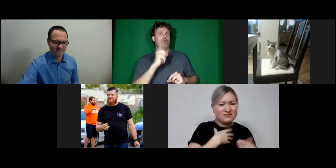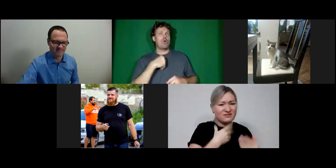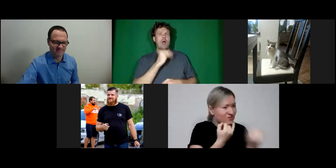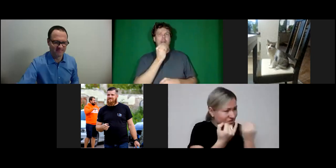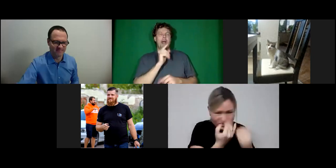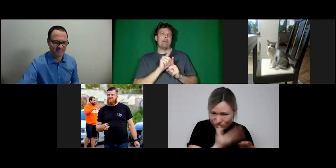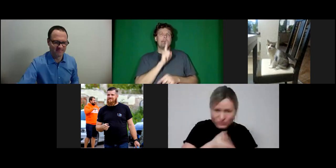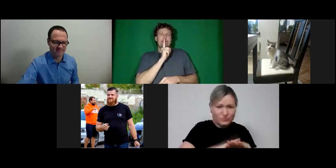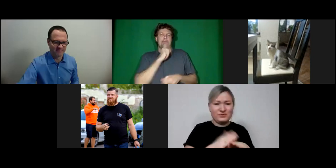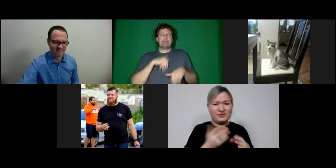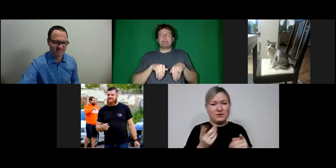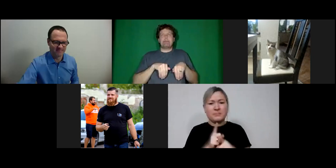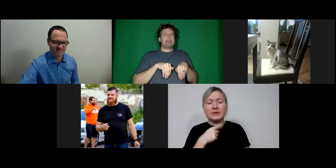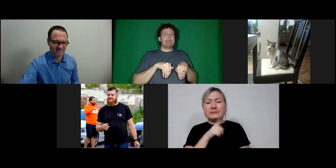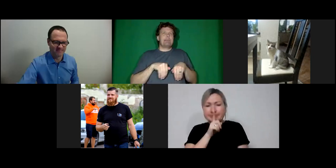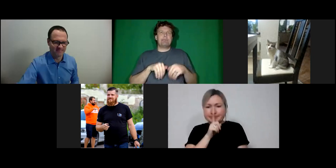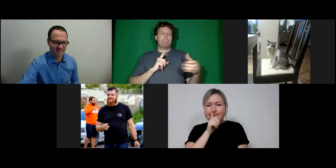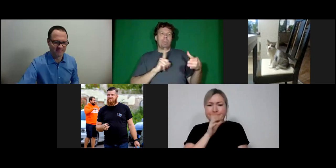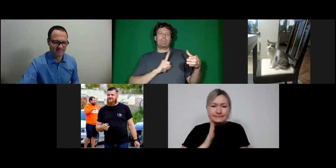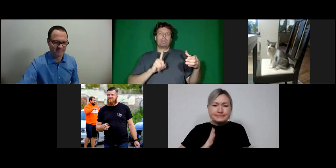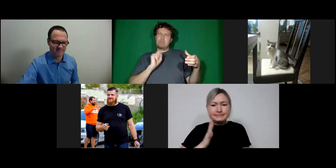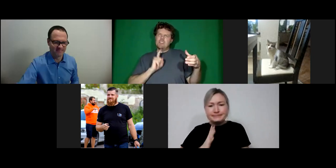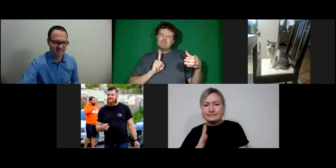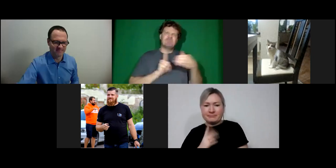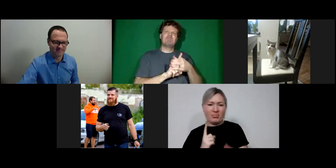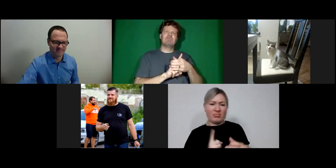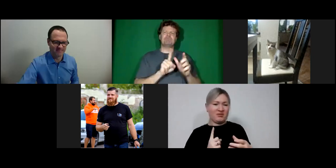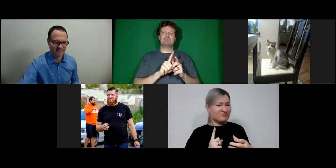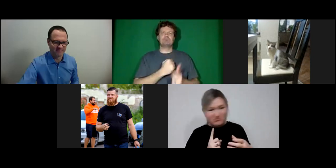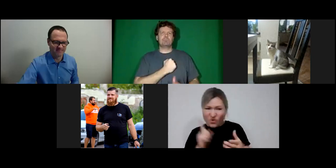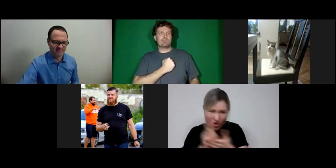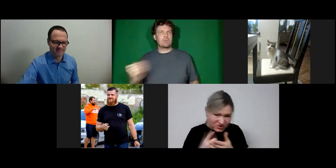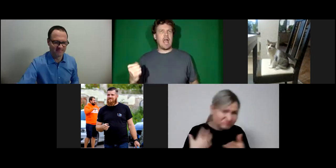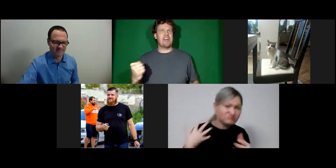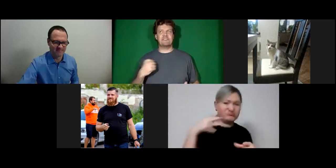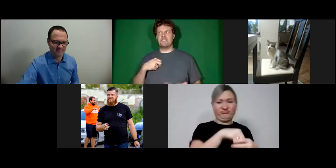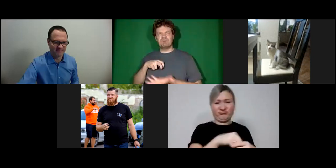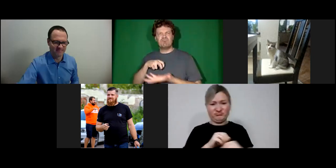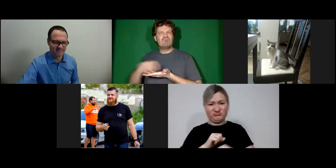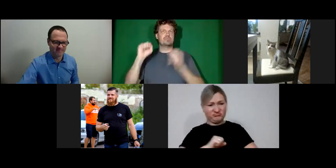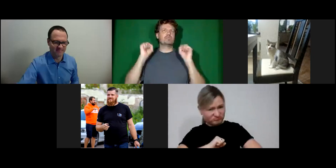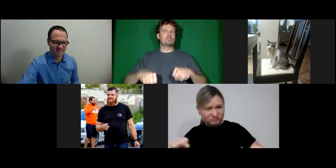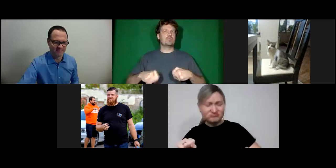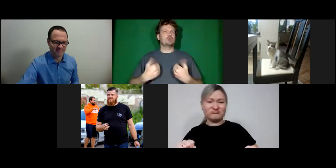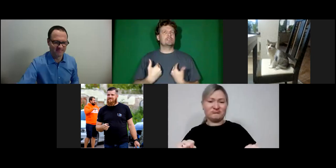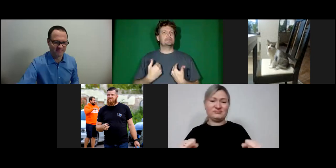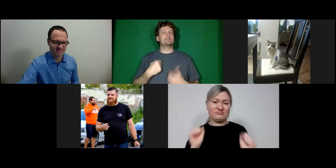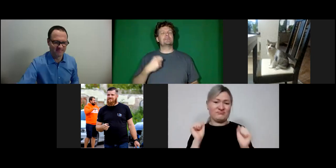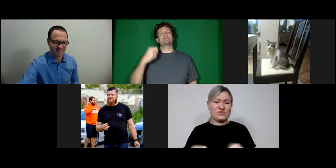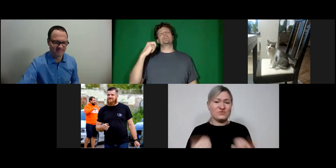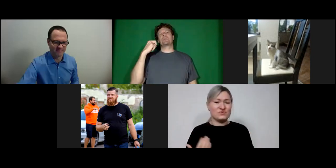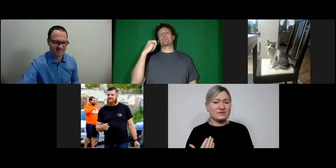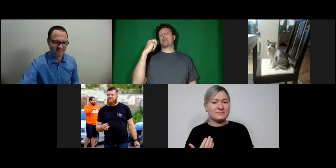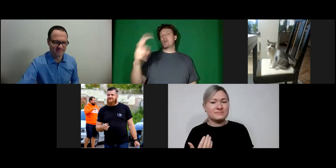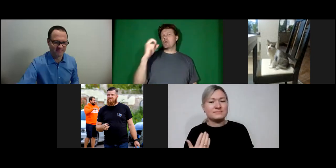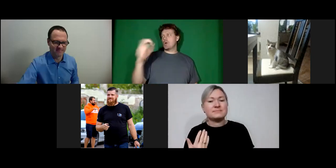best tip to me was to say, if you have any communication issues, you need to be assertive, you need to be brave, and you